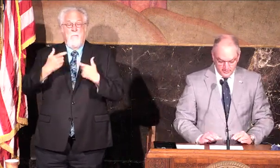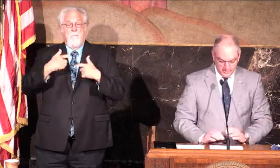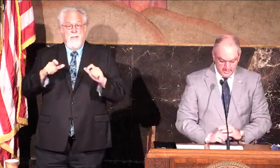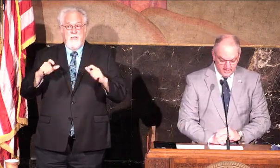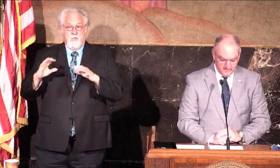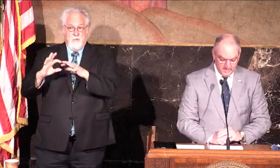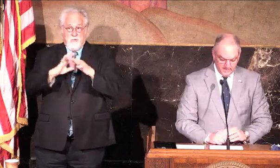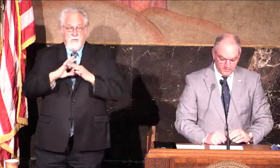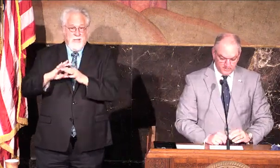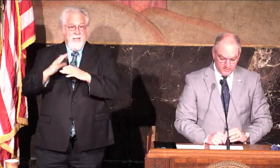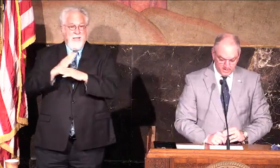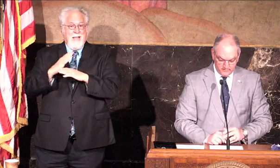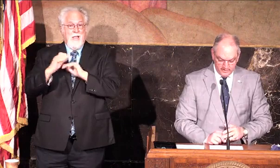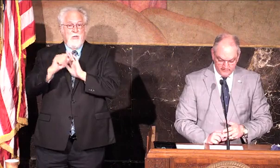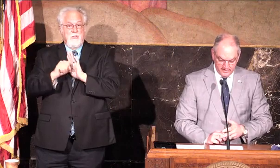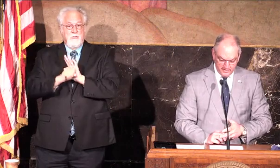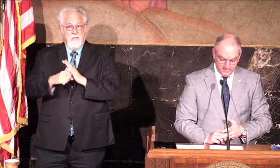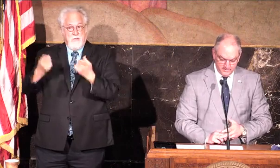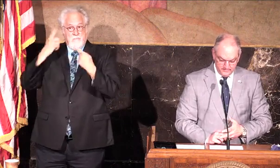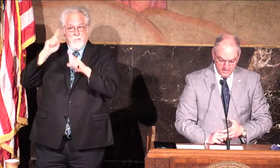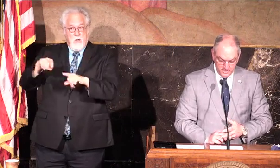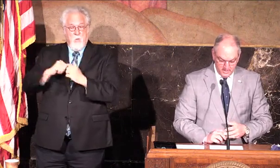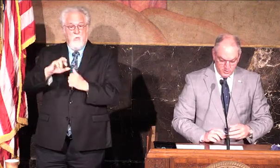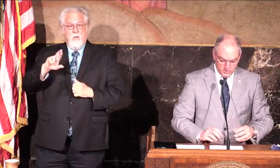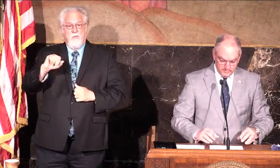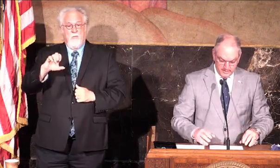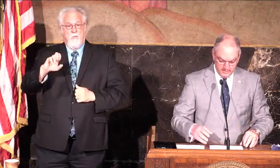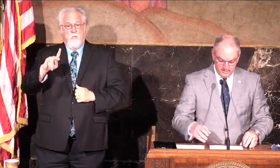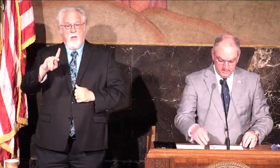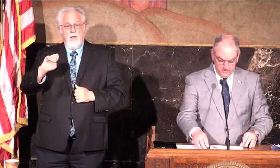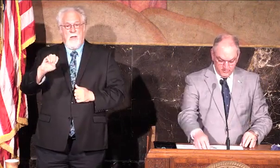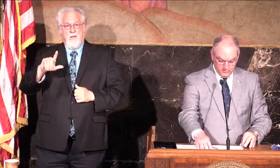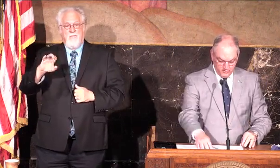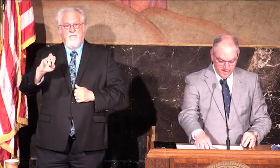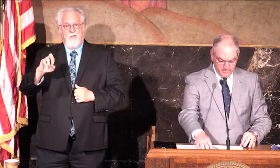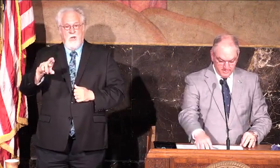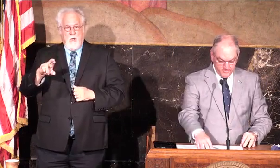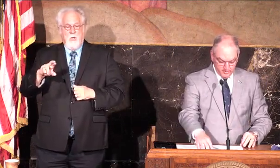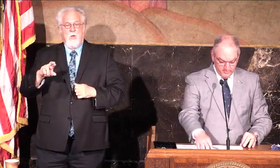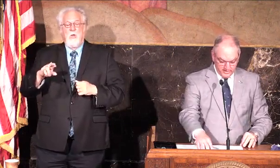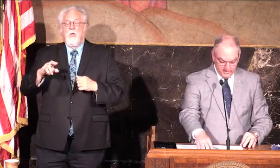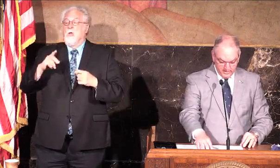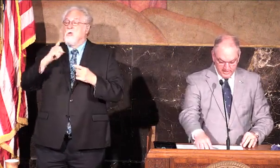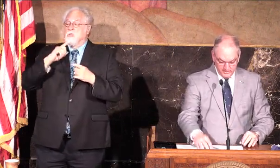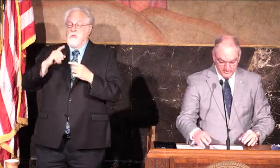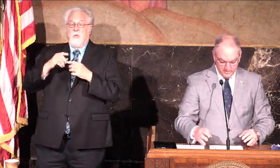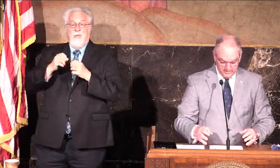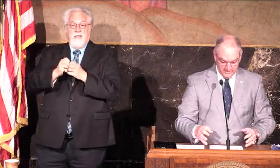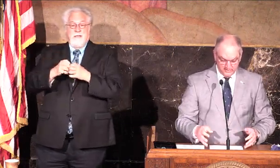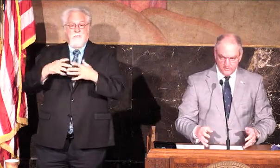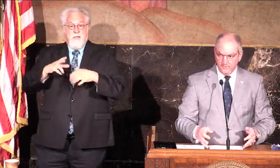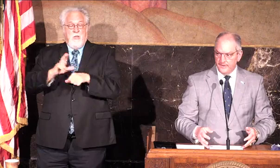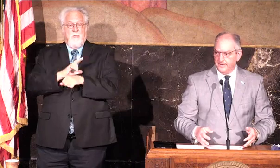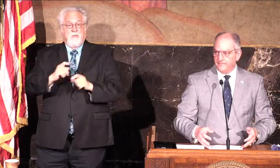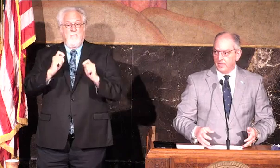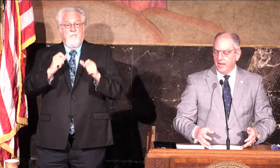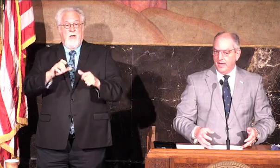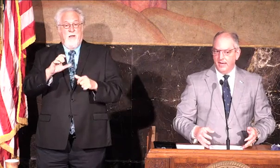joint interstate compact with the Rockefeller Foundation to expand the use of rapid point-of-care antigen